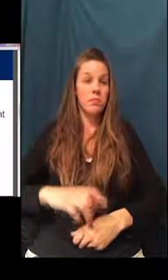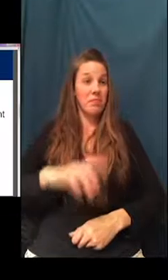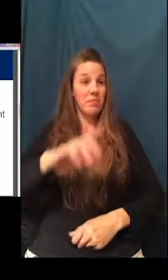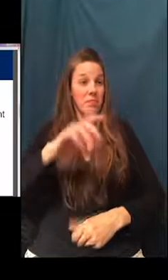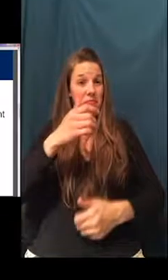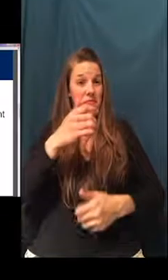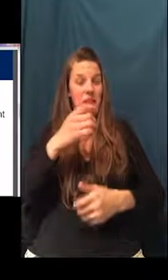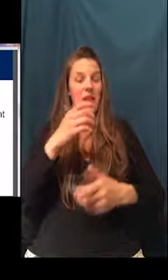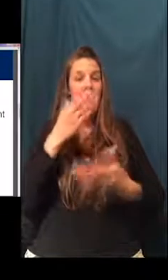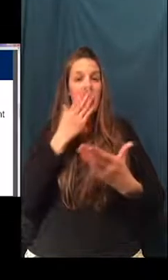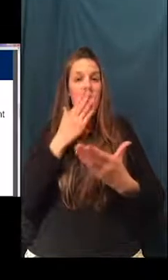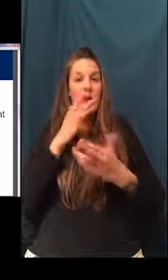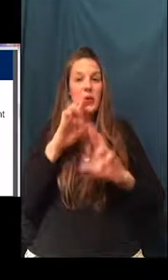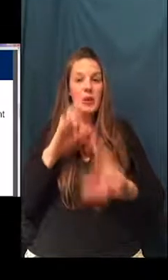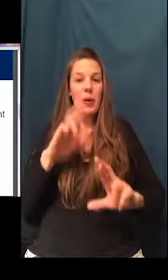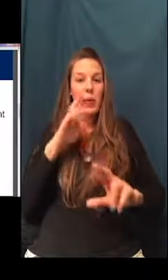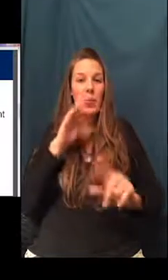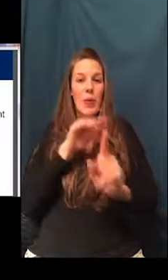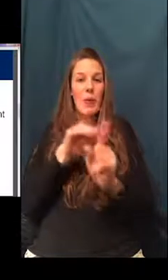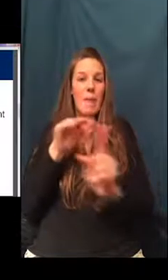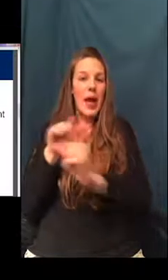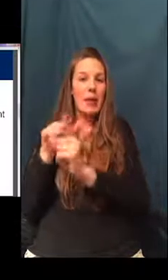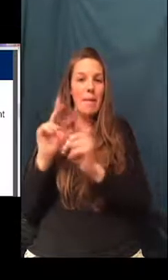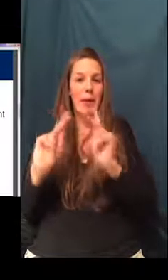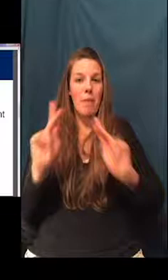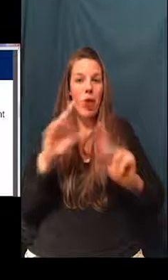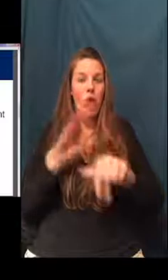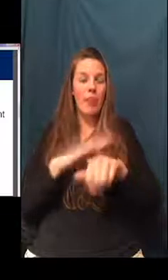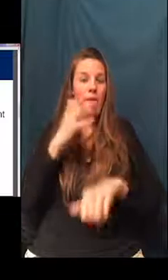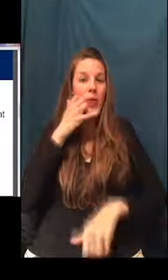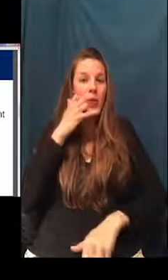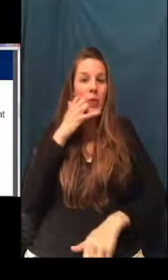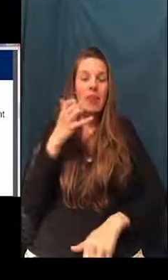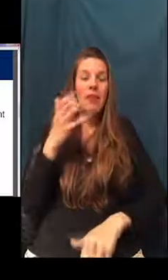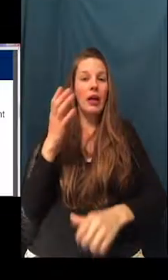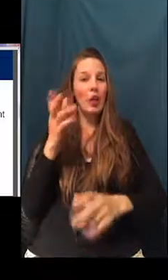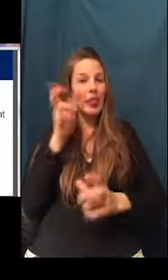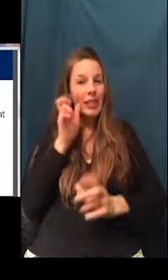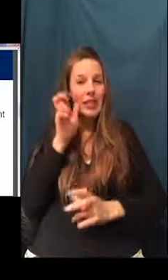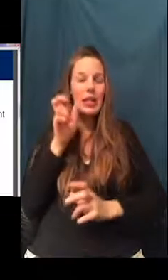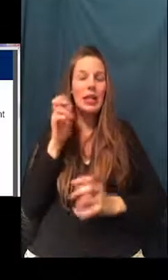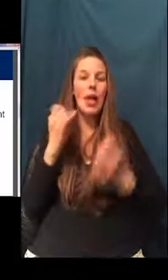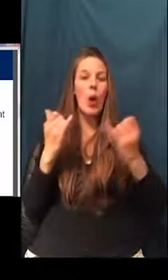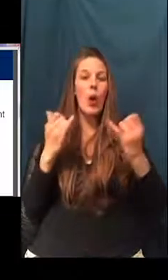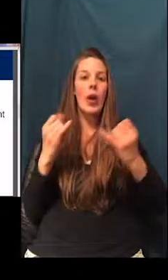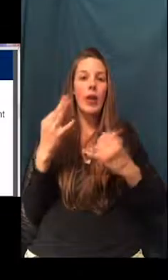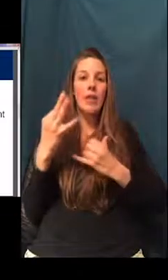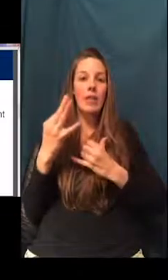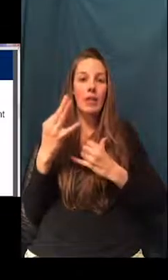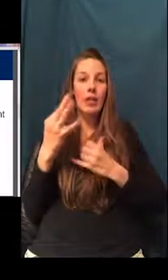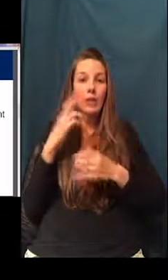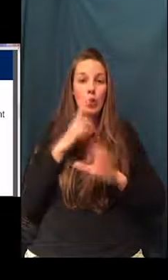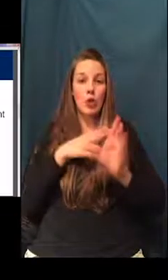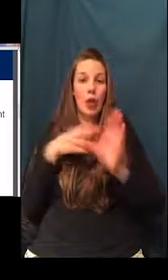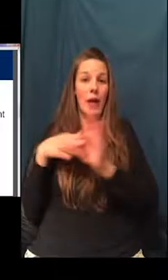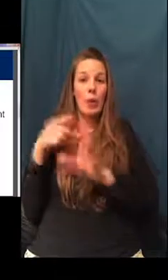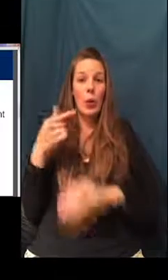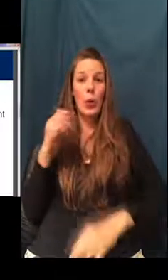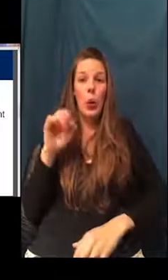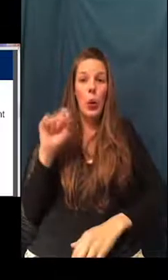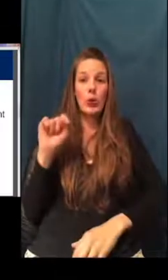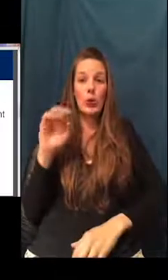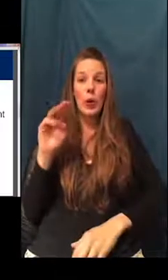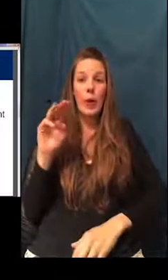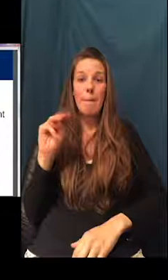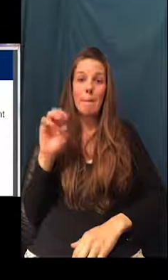Any responses? I just want to remind our people on the phone that are listening in that if you are joining via GoToMeeting,